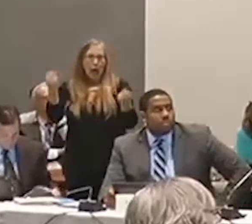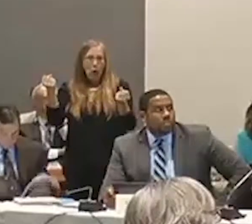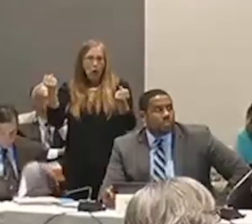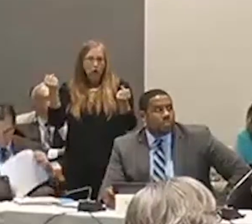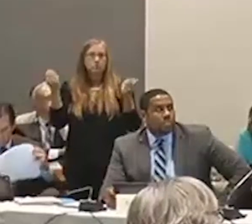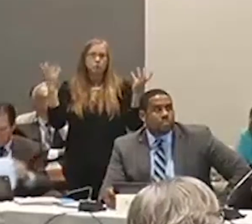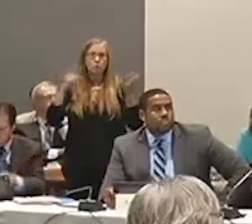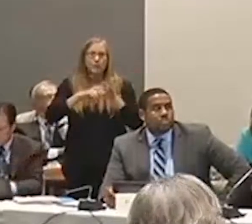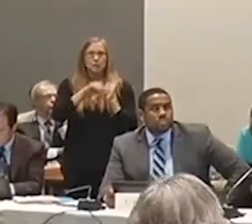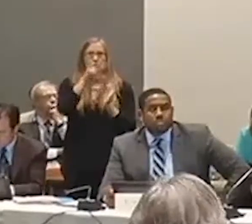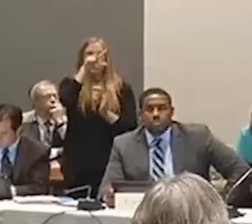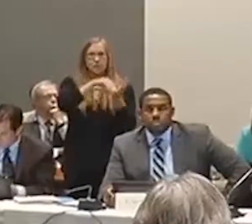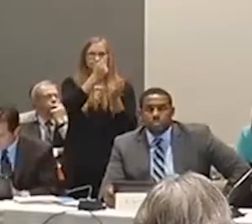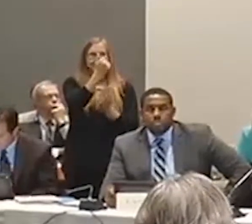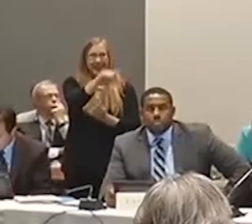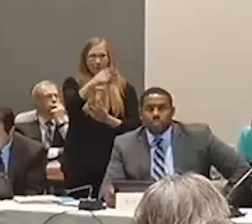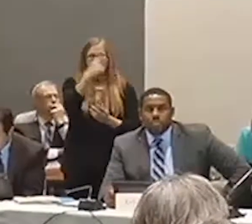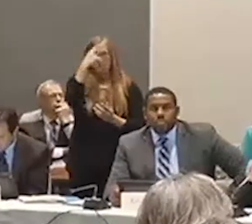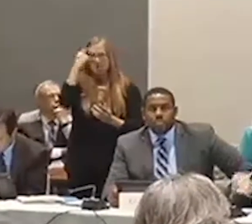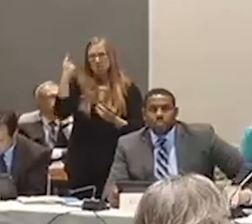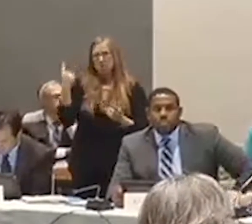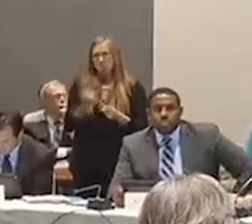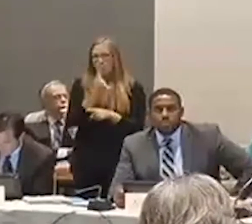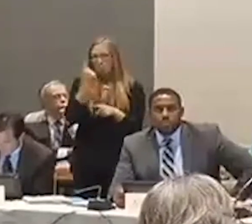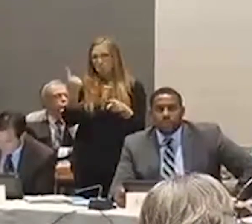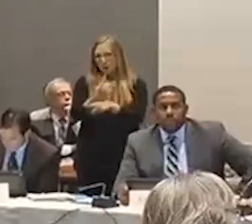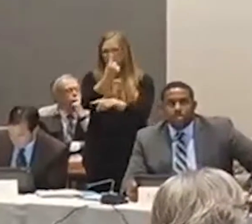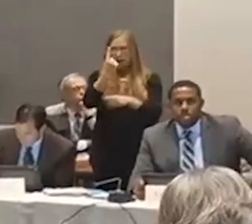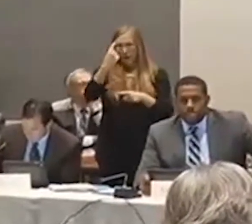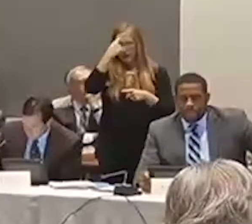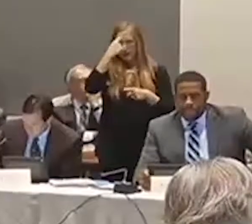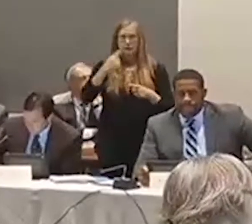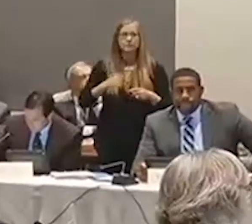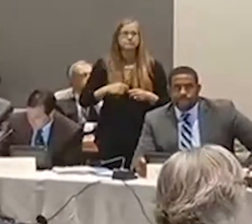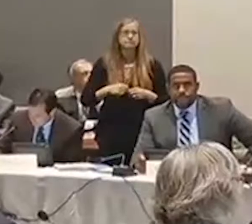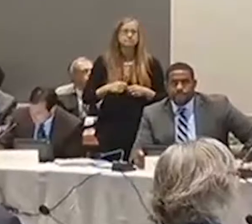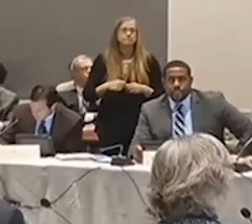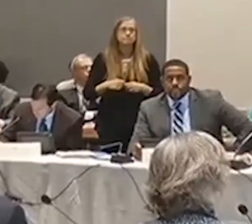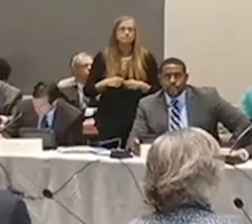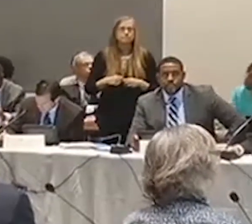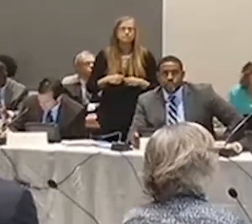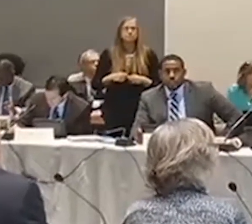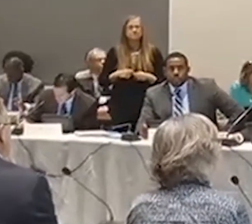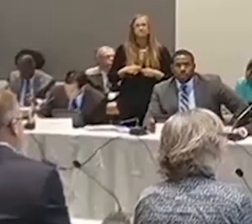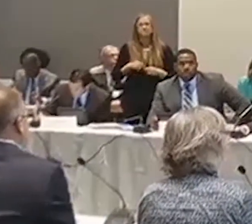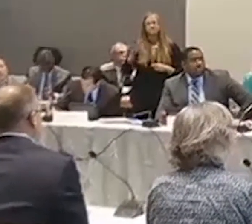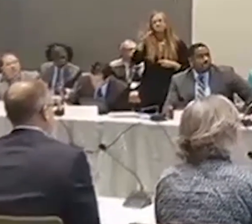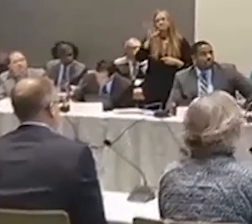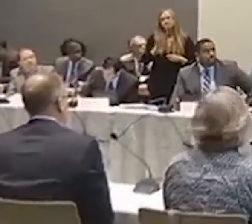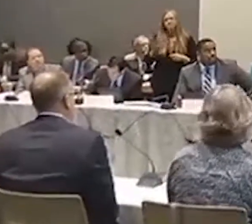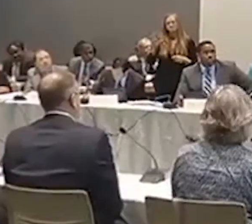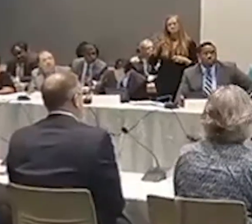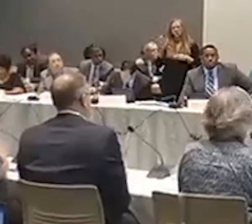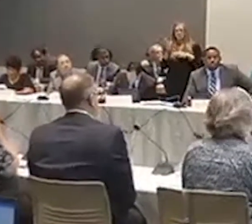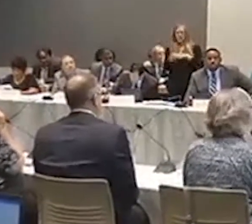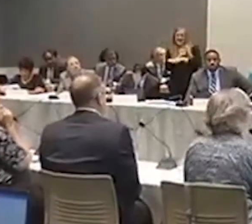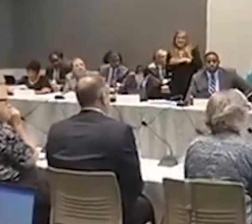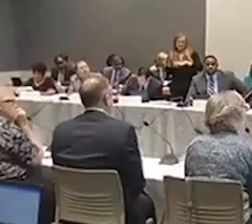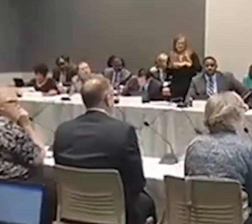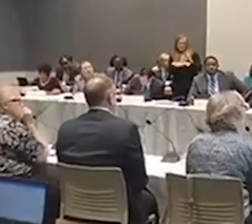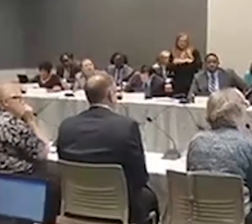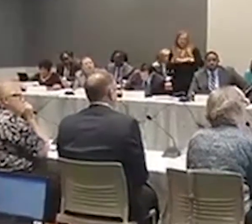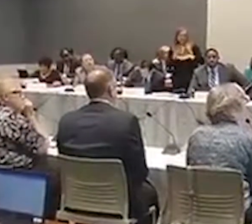home. I think it's doable. I think we need to strive for something in that range. At least that gives us a starting